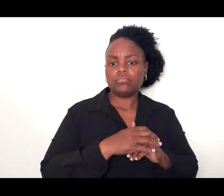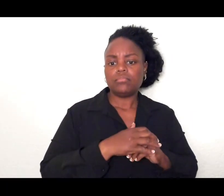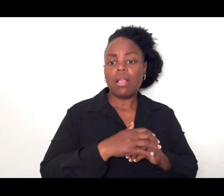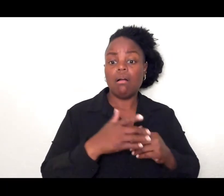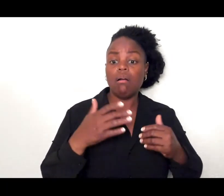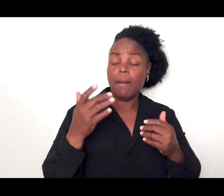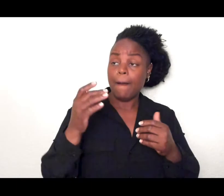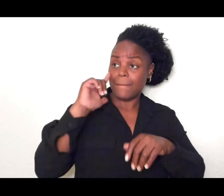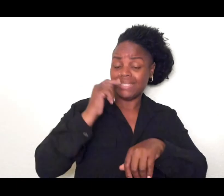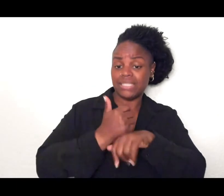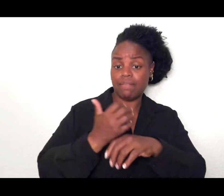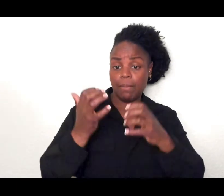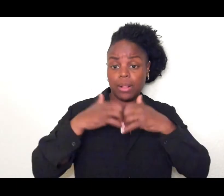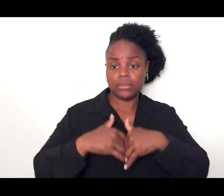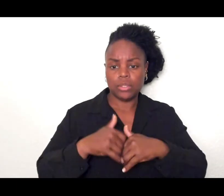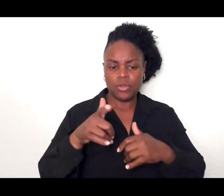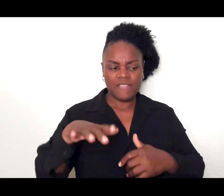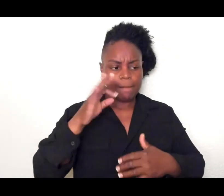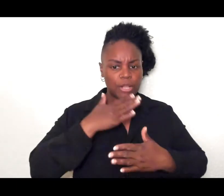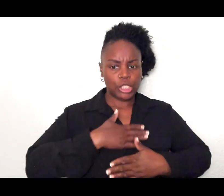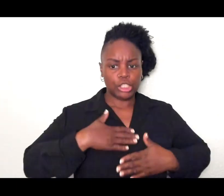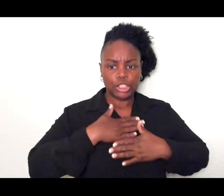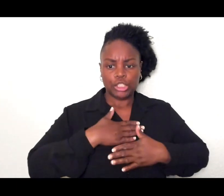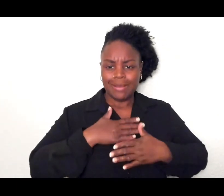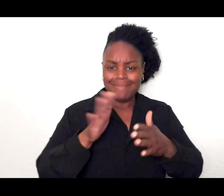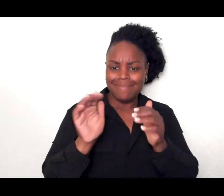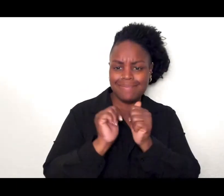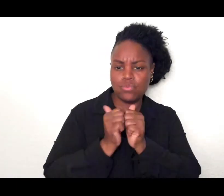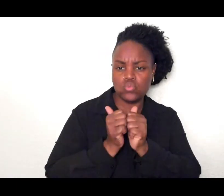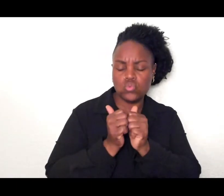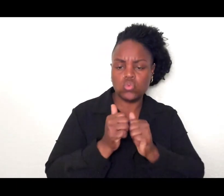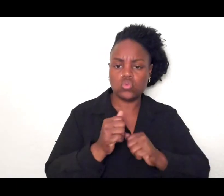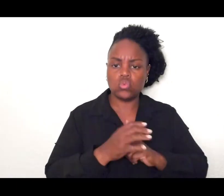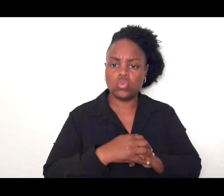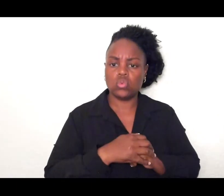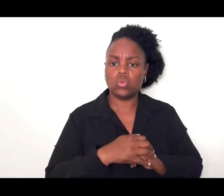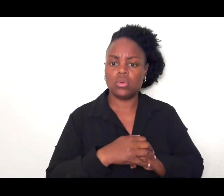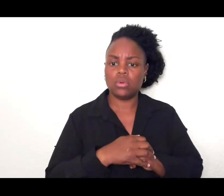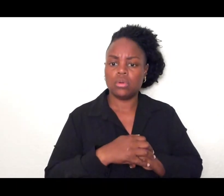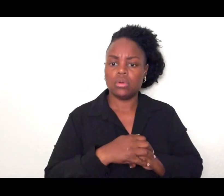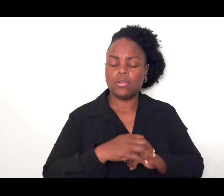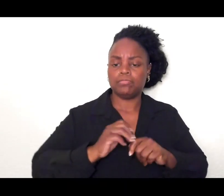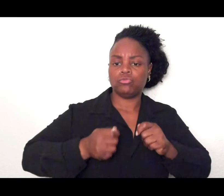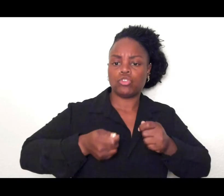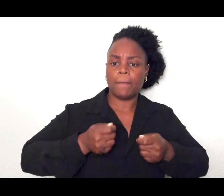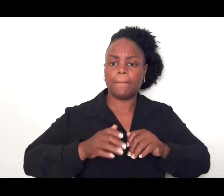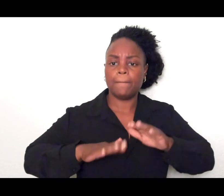experience pleasure in the midst of climate collapse is essential.